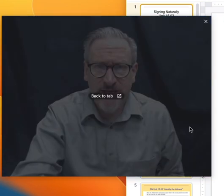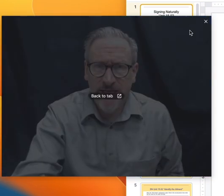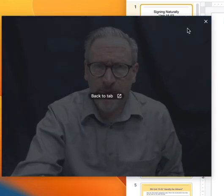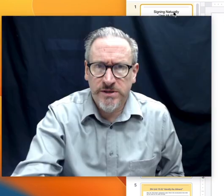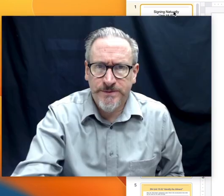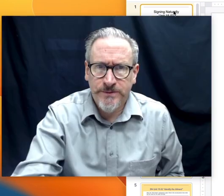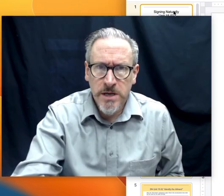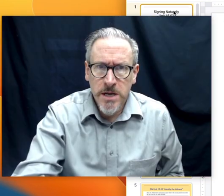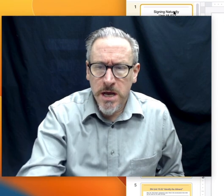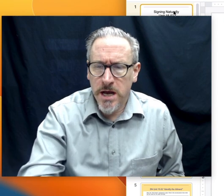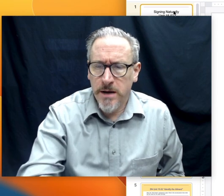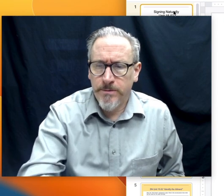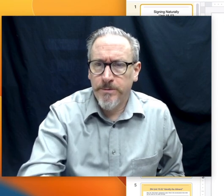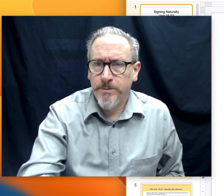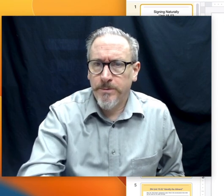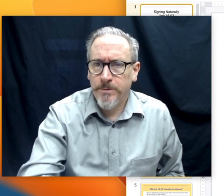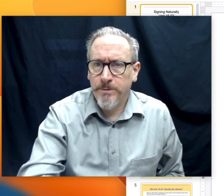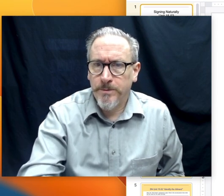specific examples.